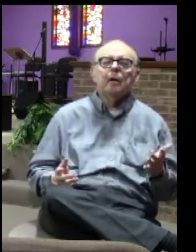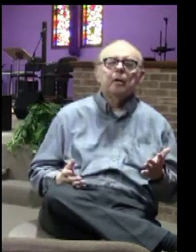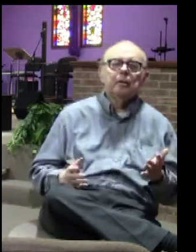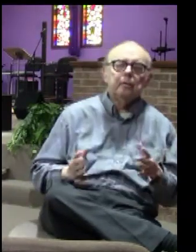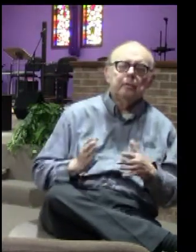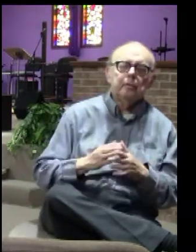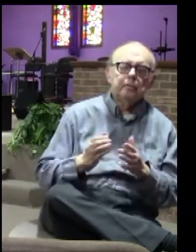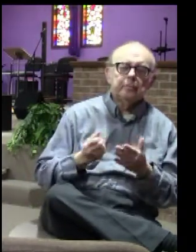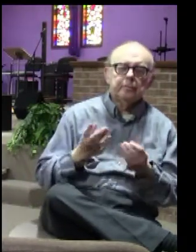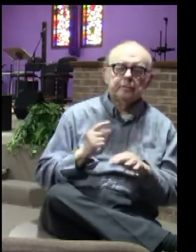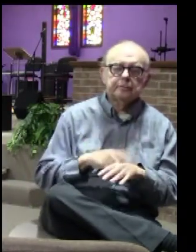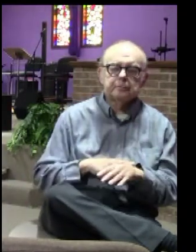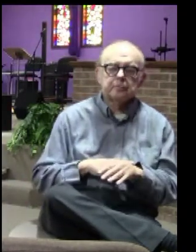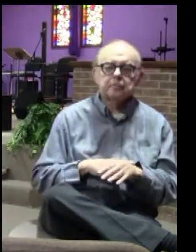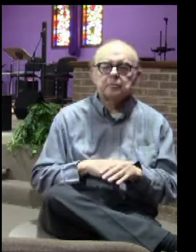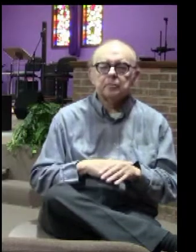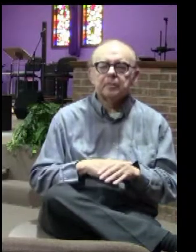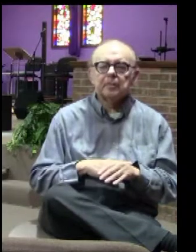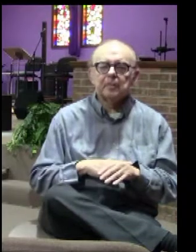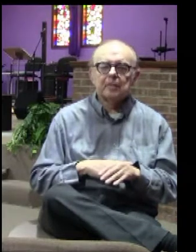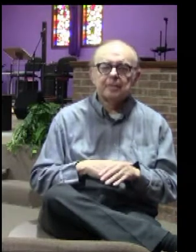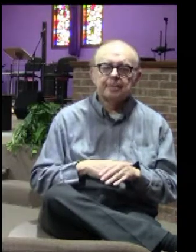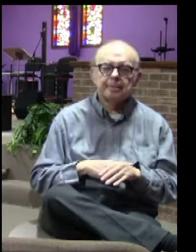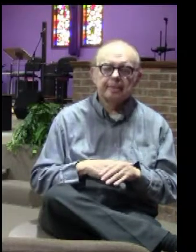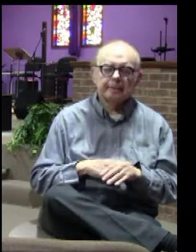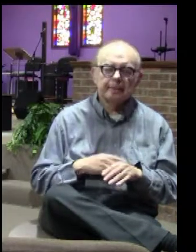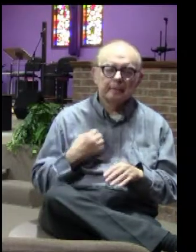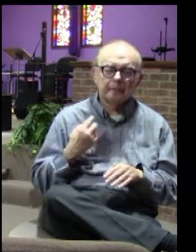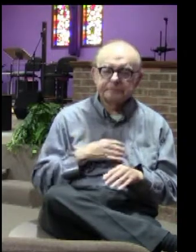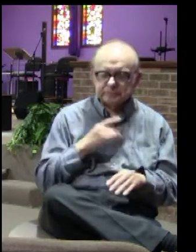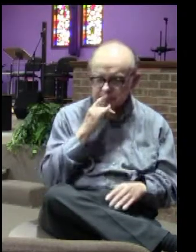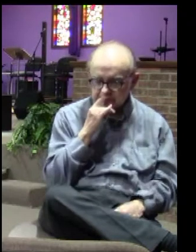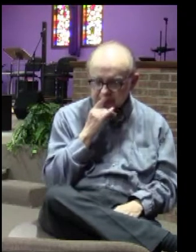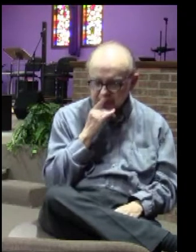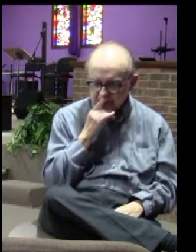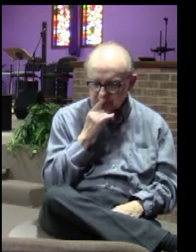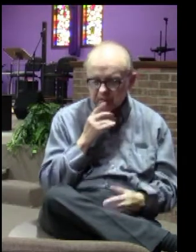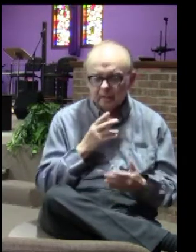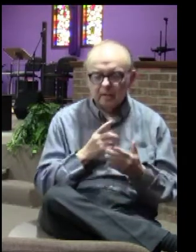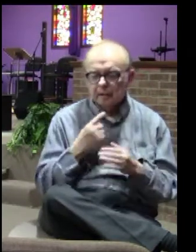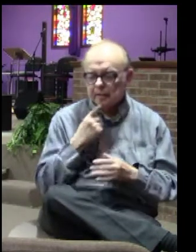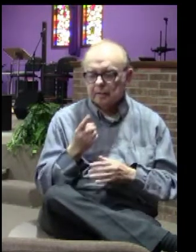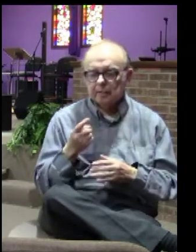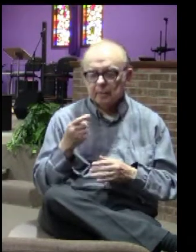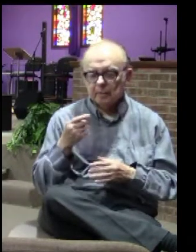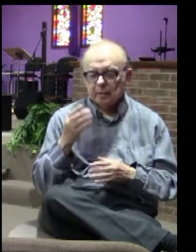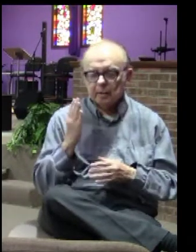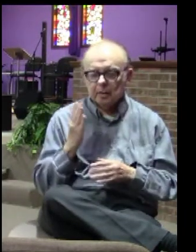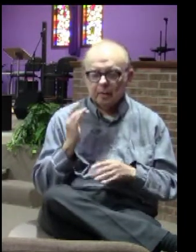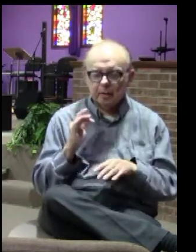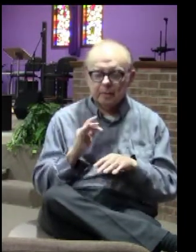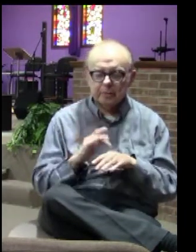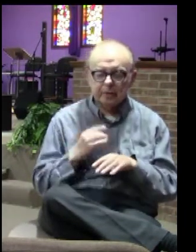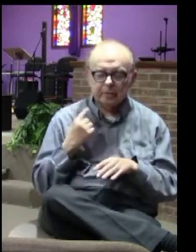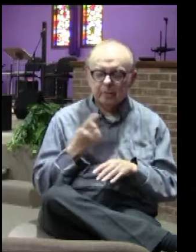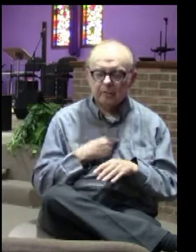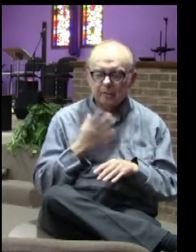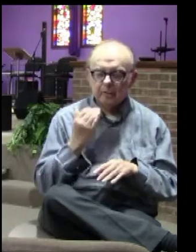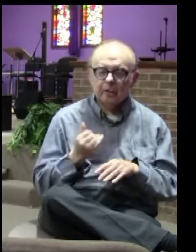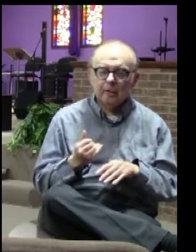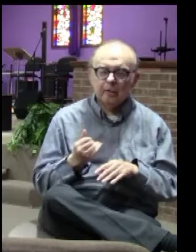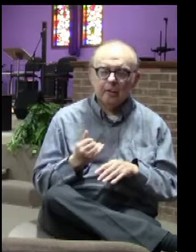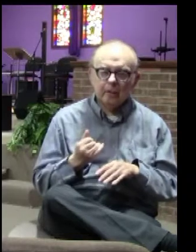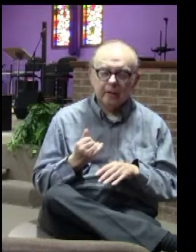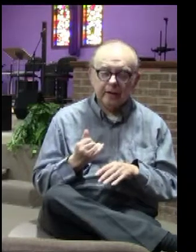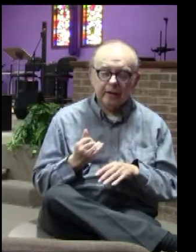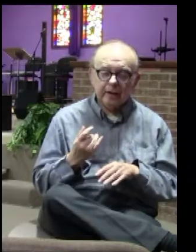I've shared with you many times, we were kids, and honestly, I can tell you that God had his hands on us, because if he didn't,